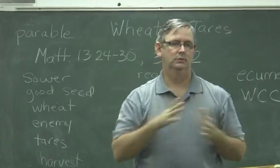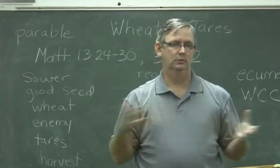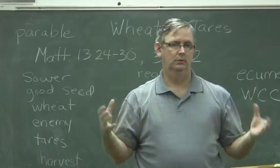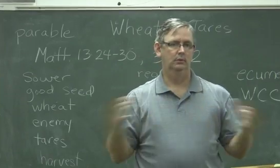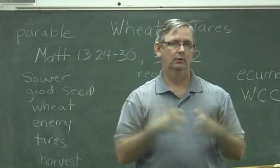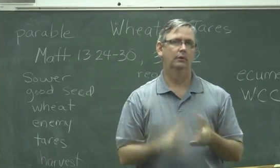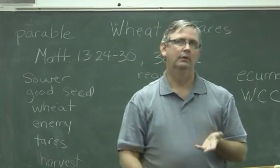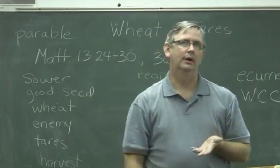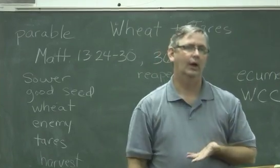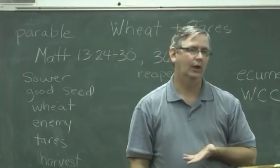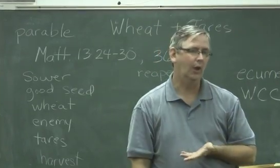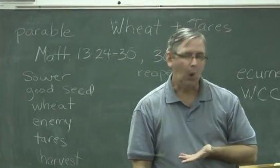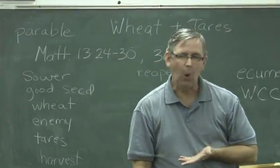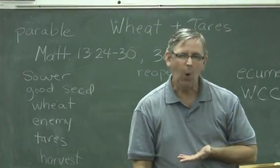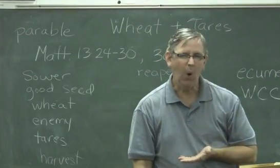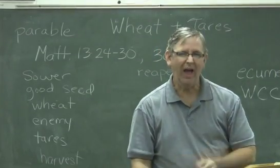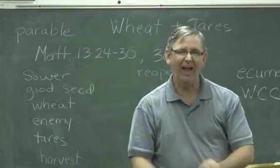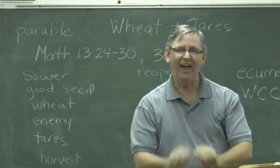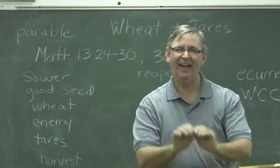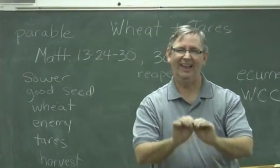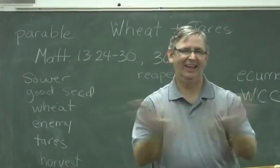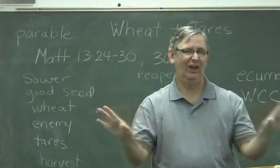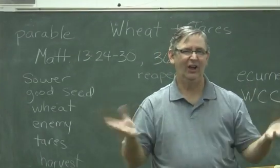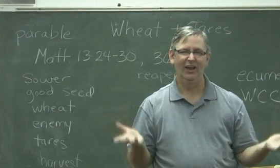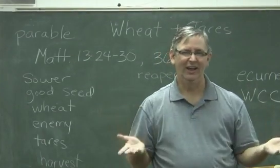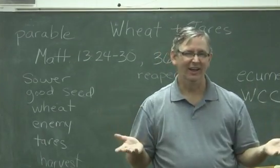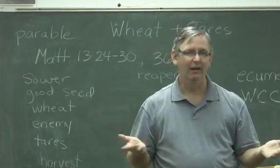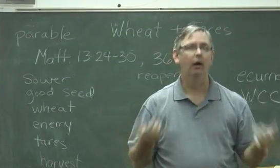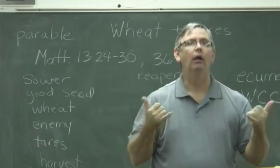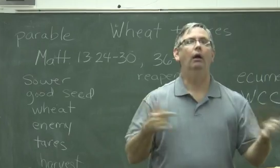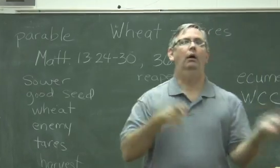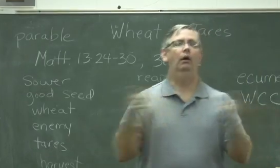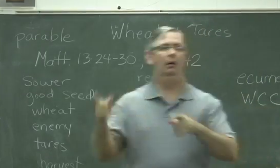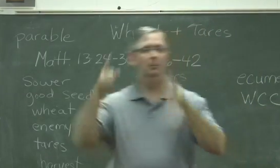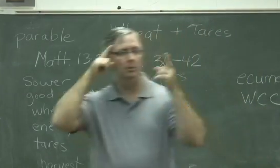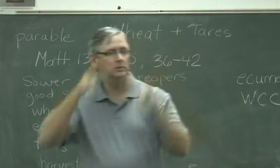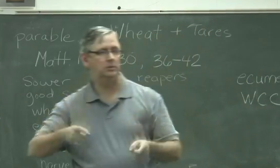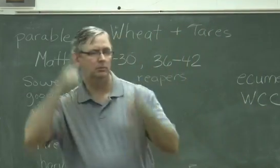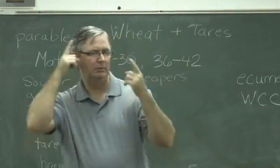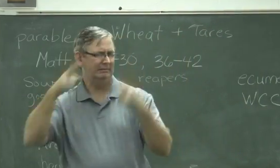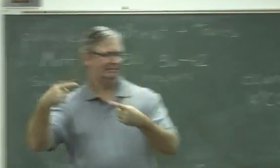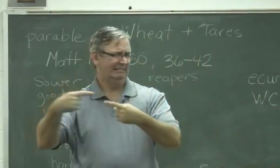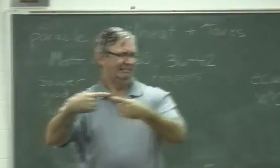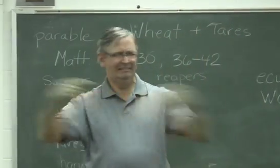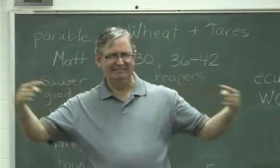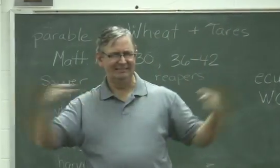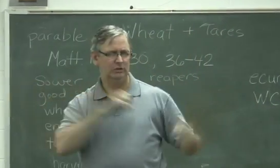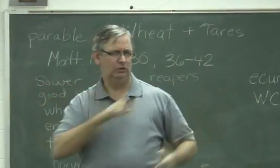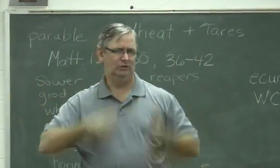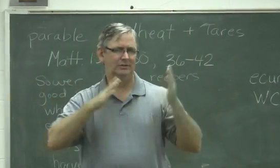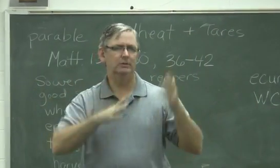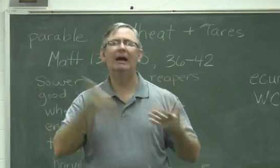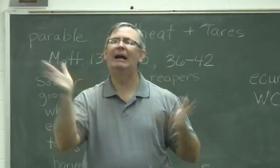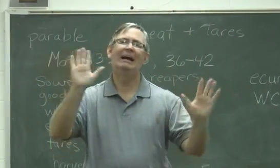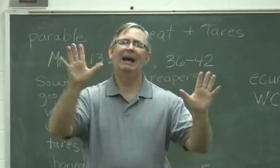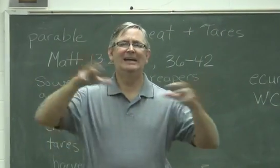They say that Mormonism is part of Christianity. Muslims, and now